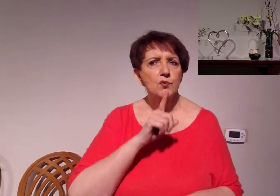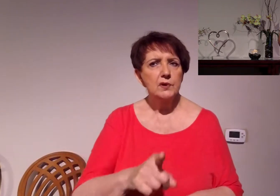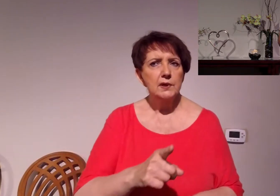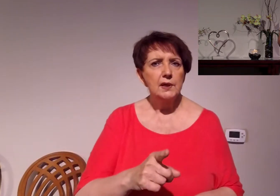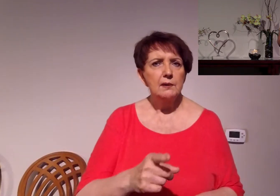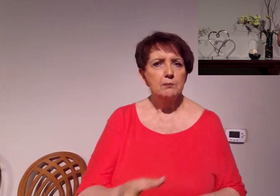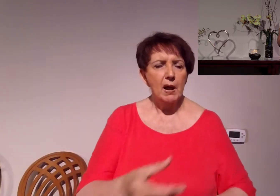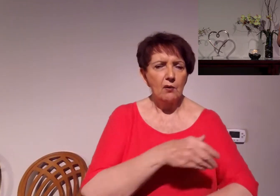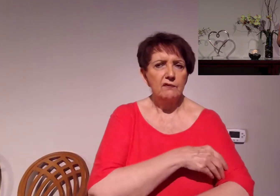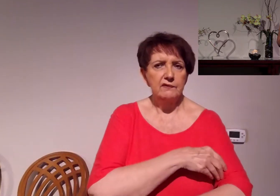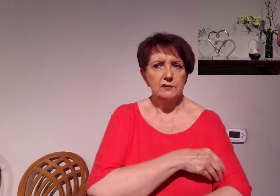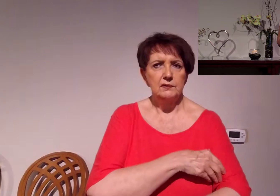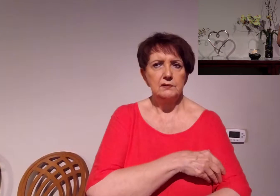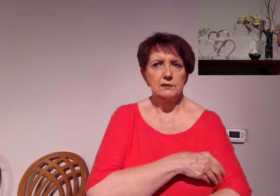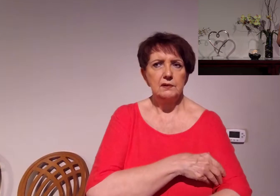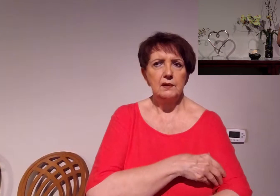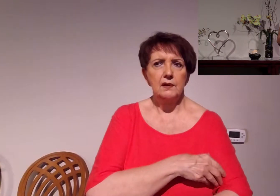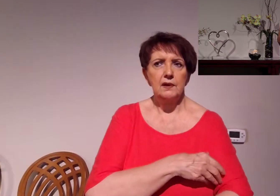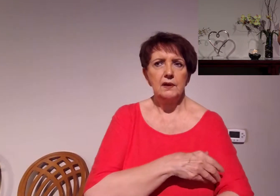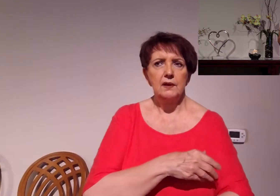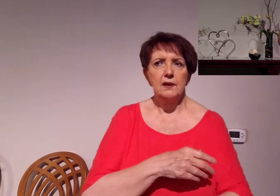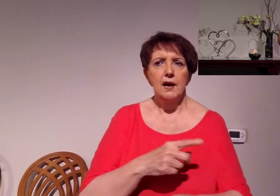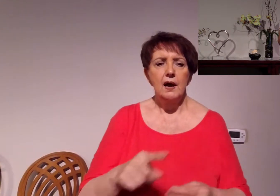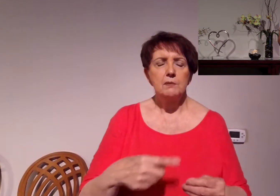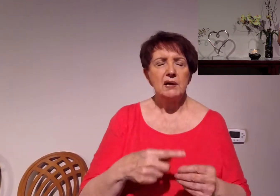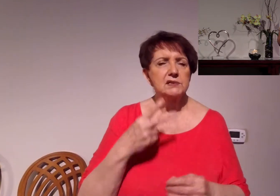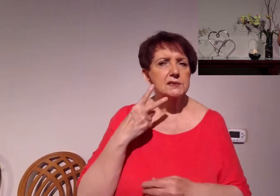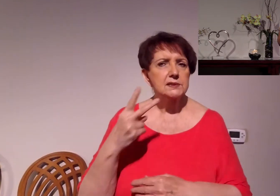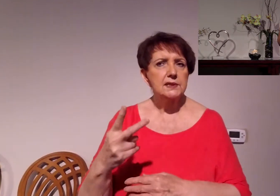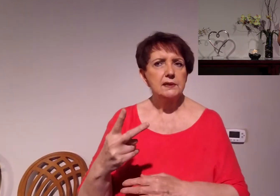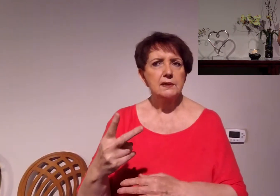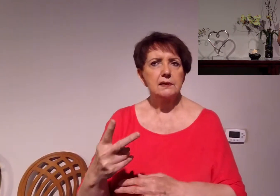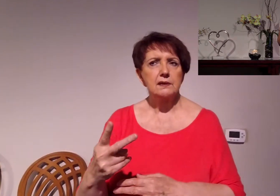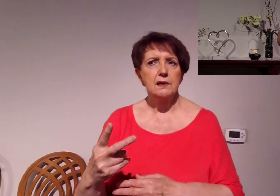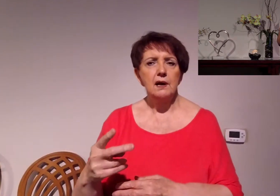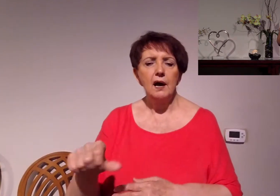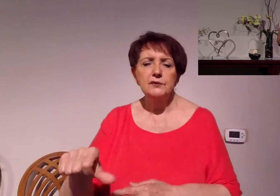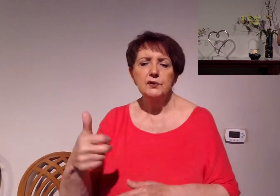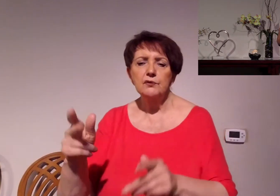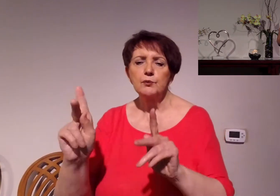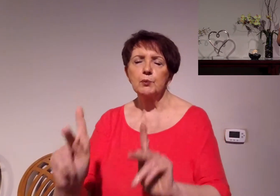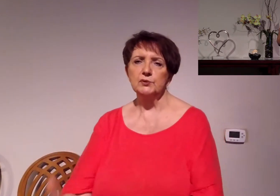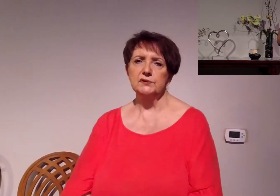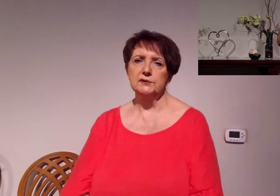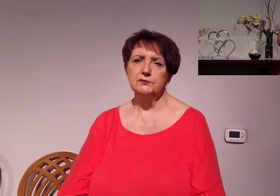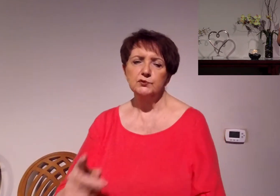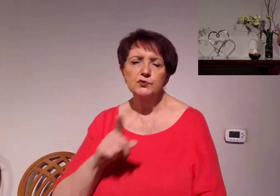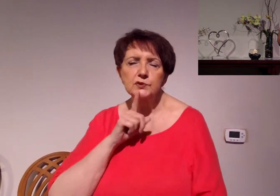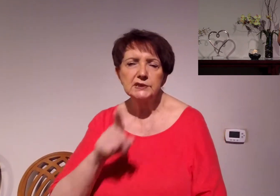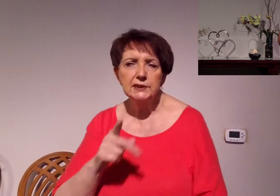really powerful about seeing another human being.